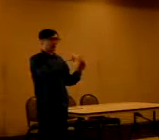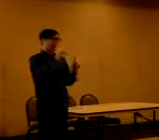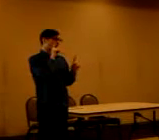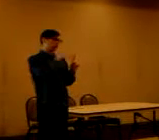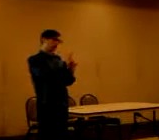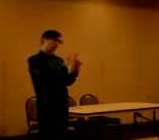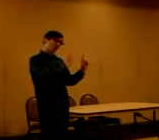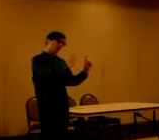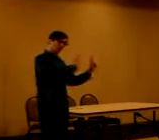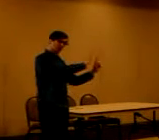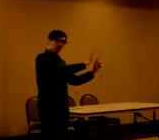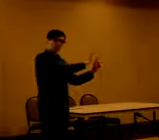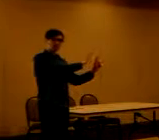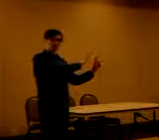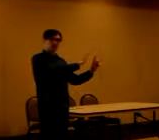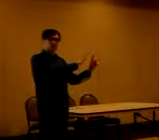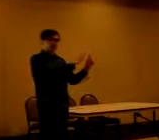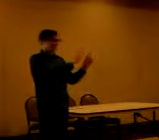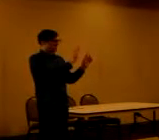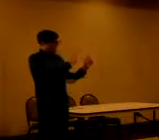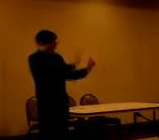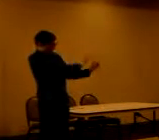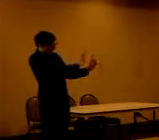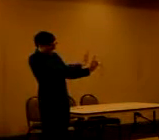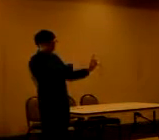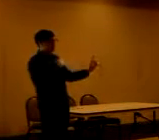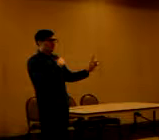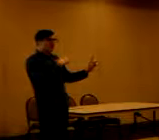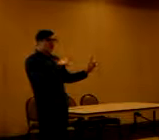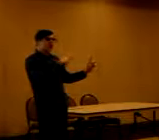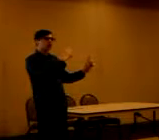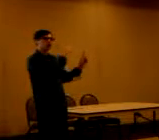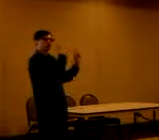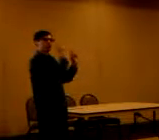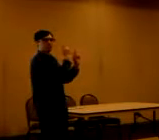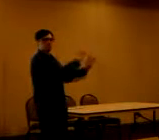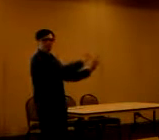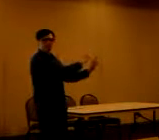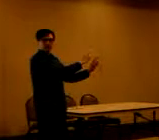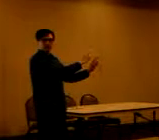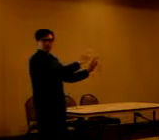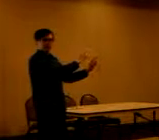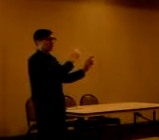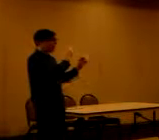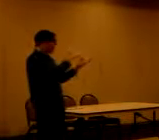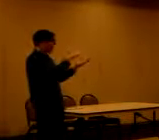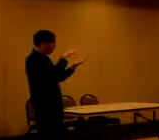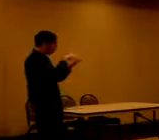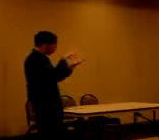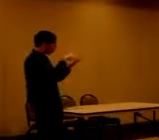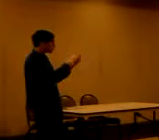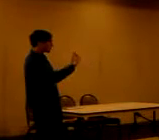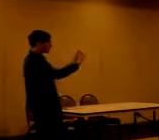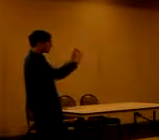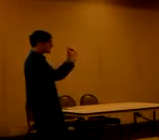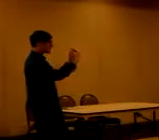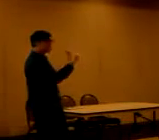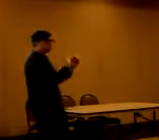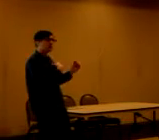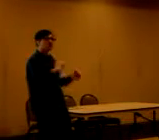ASL is the language of the deaf. It's their language, so we have to respect that. We can learn it and they